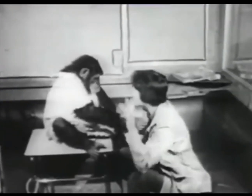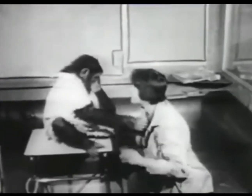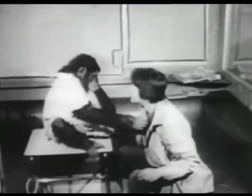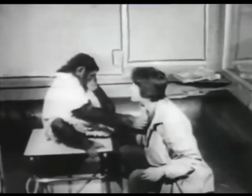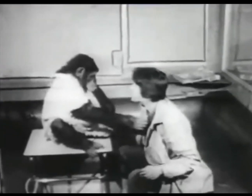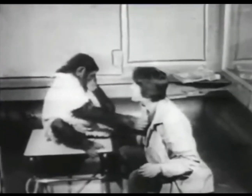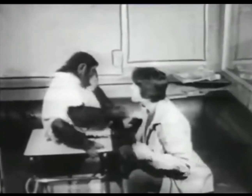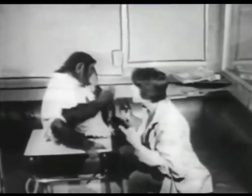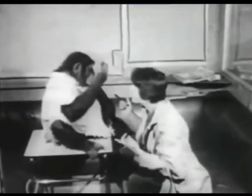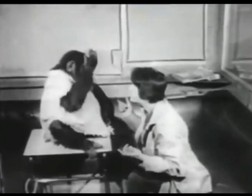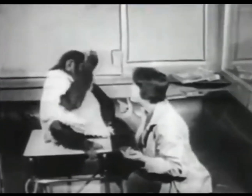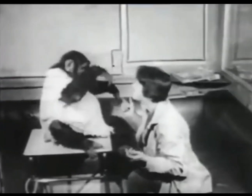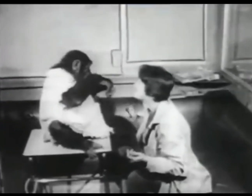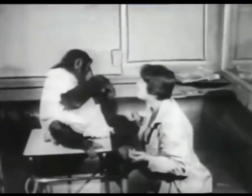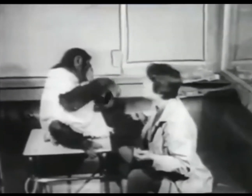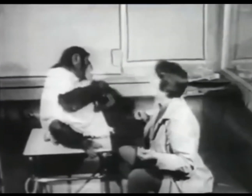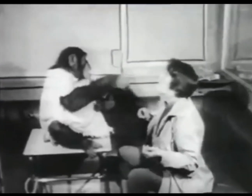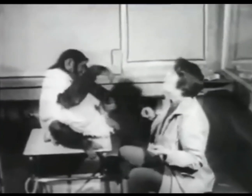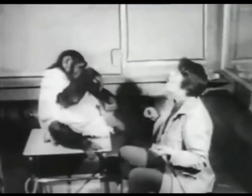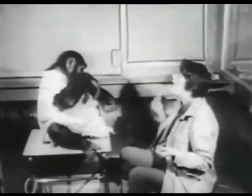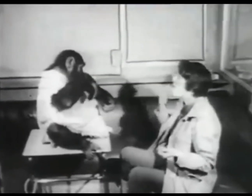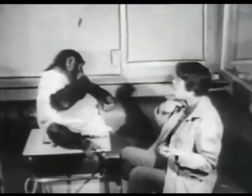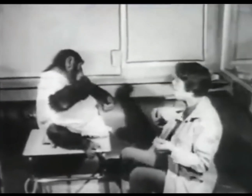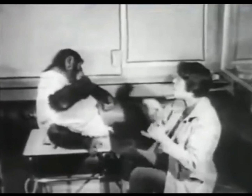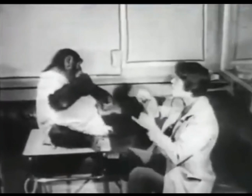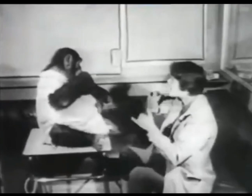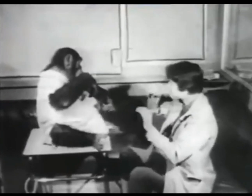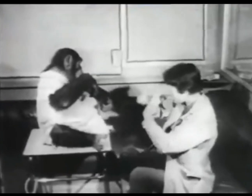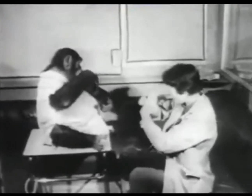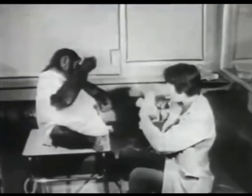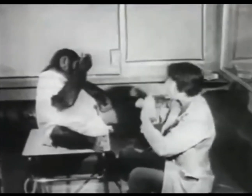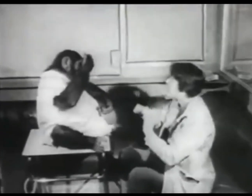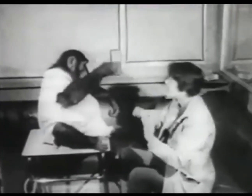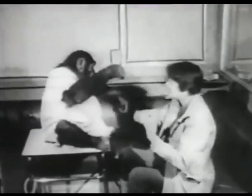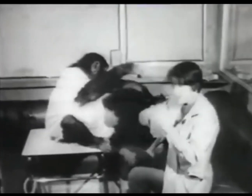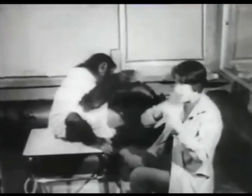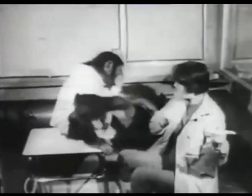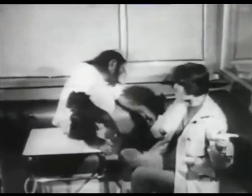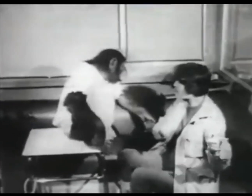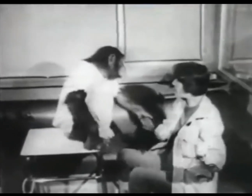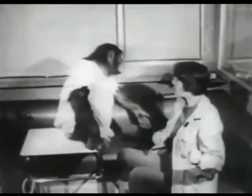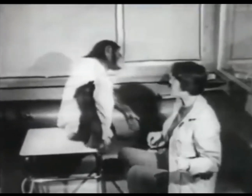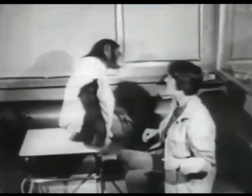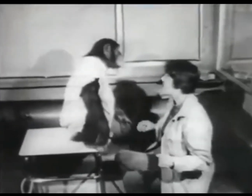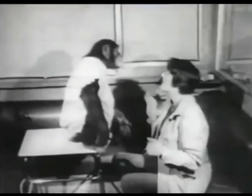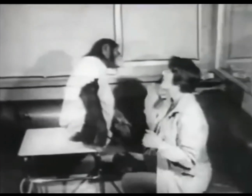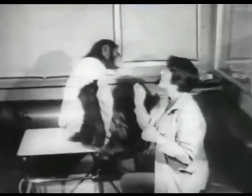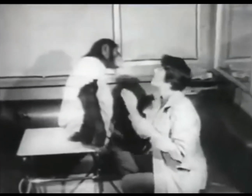You? Peek-a-boo. Out, me. play hide. Peek-a-boo. Okay.